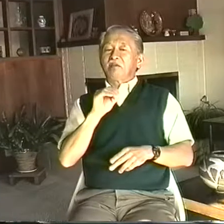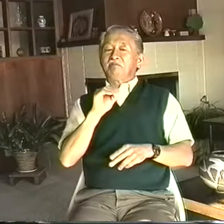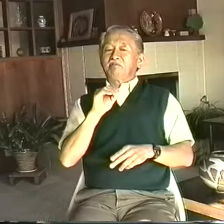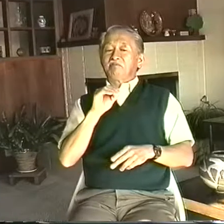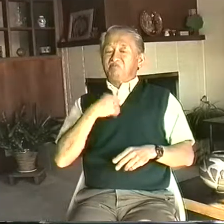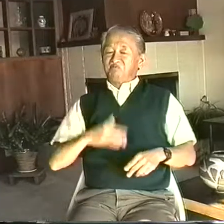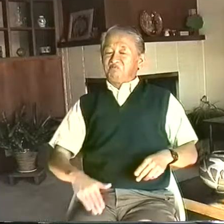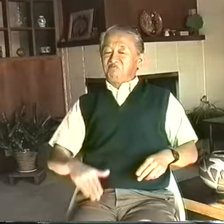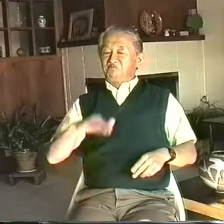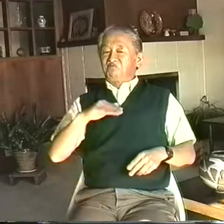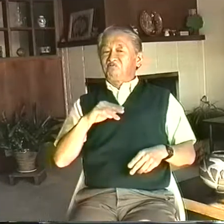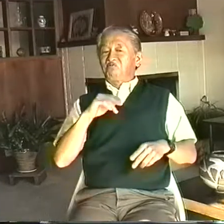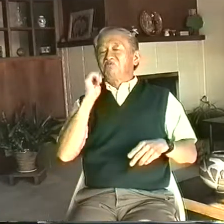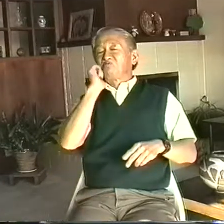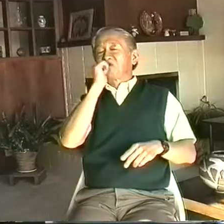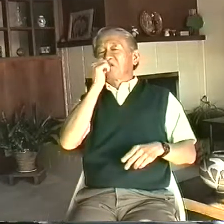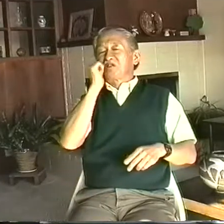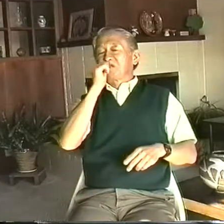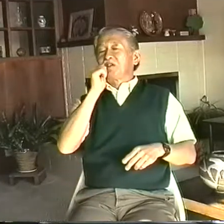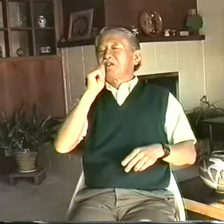ate Japanese food.